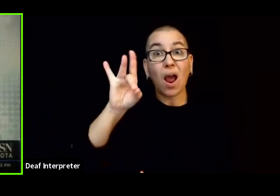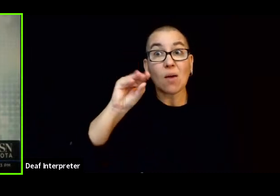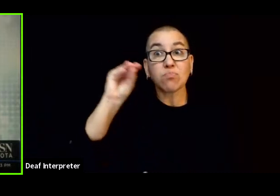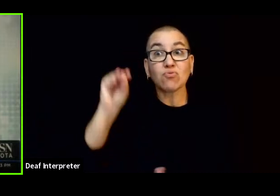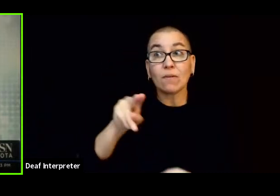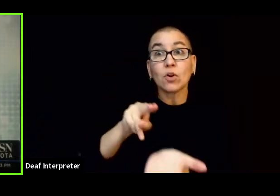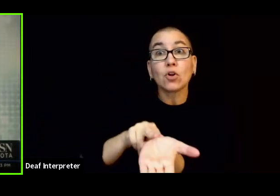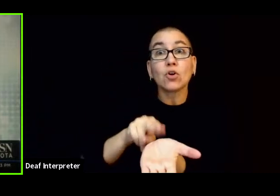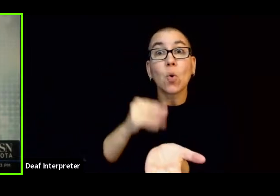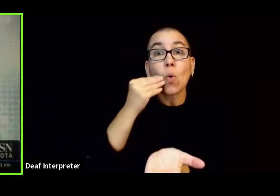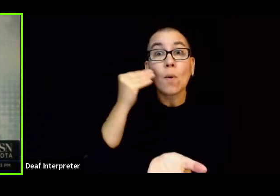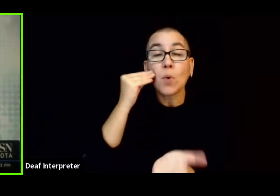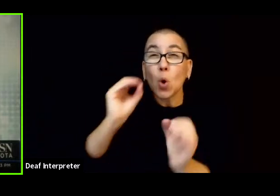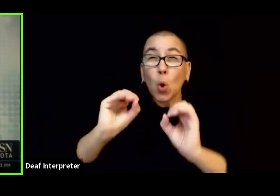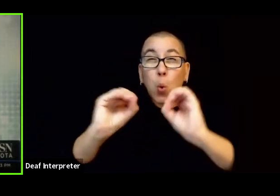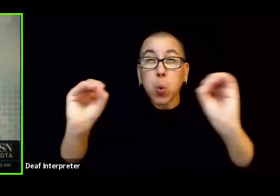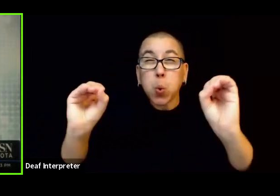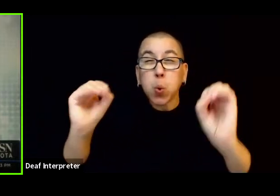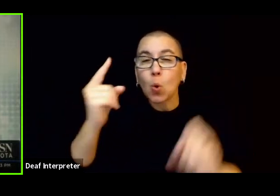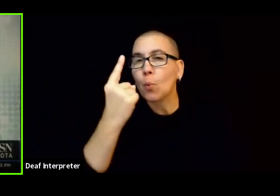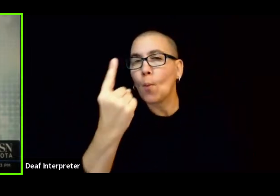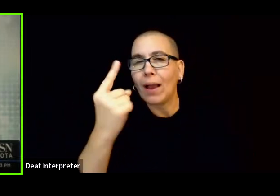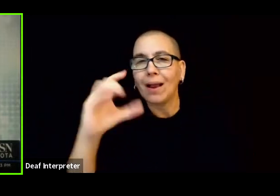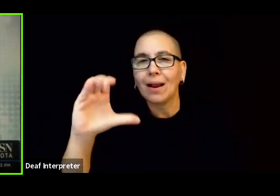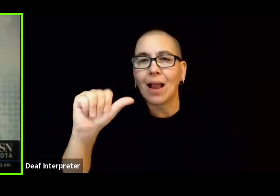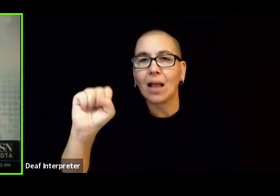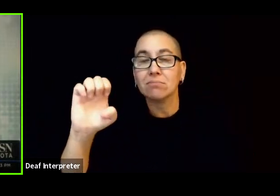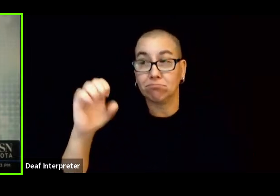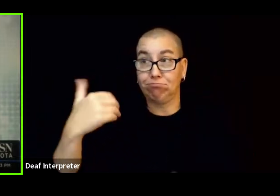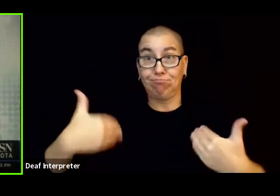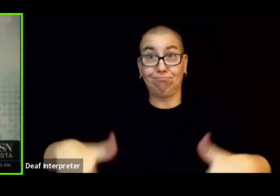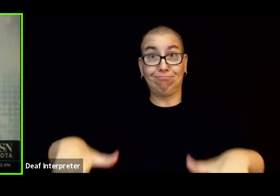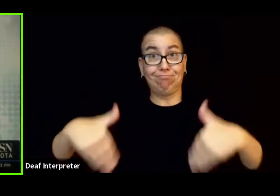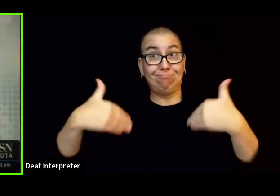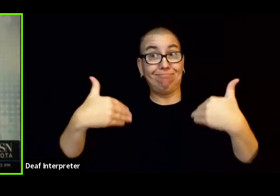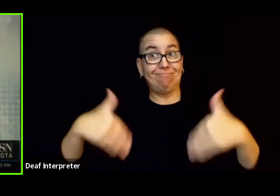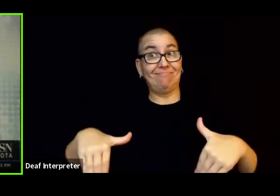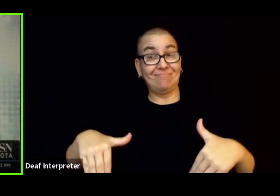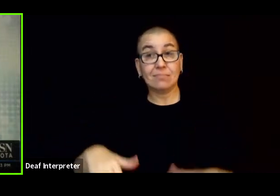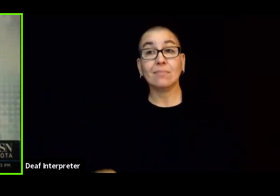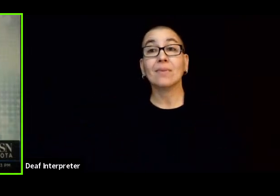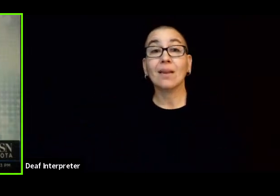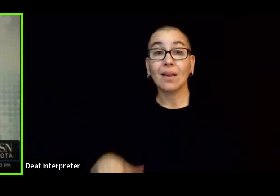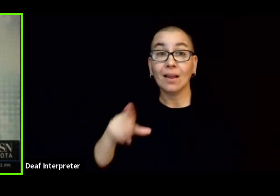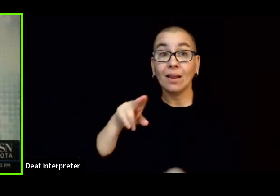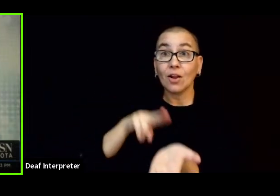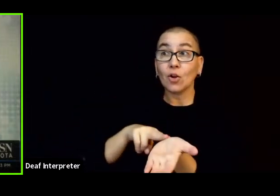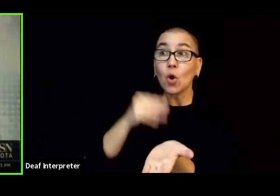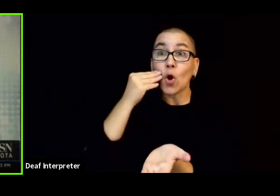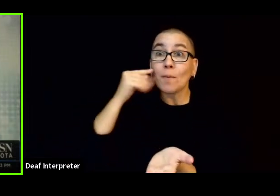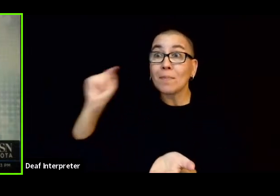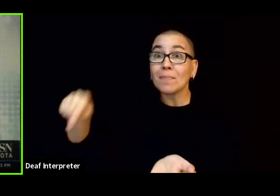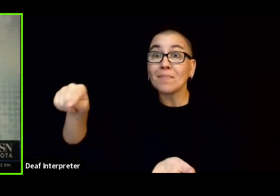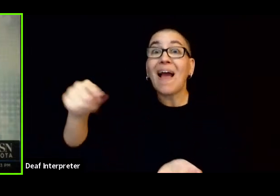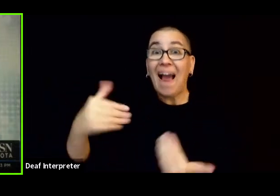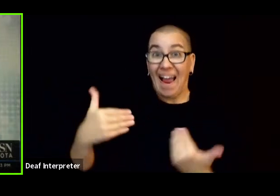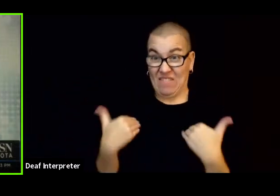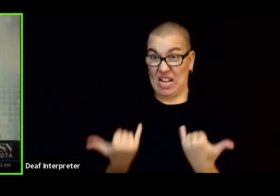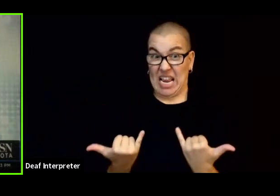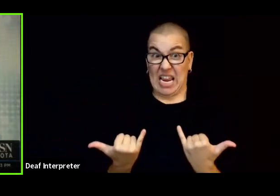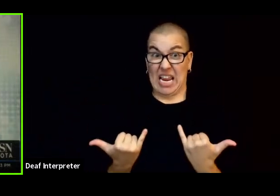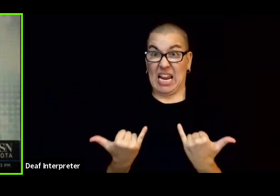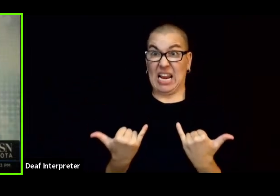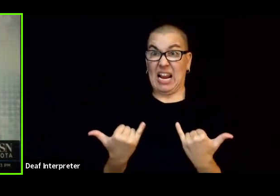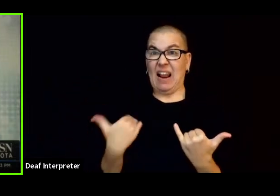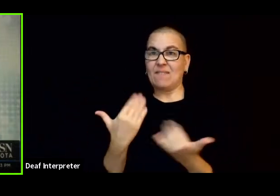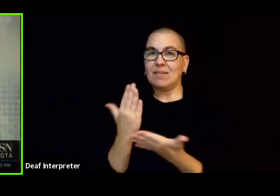case. 53% of Minnesota's nursing homes currently have an active outbreak, meaning that they've had a case within